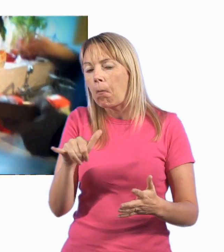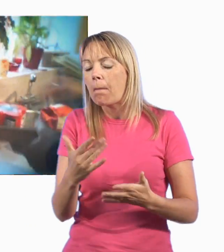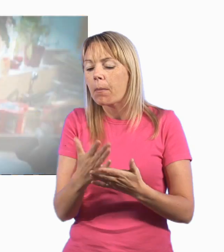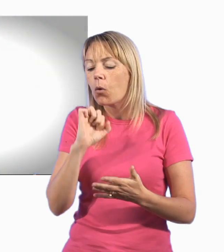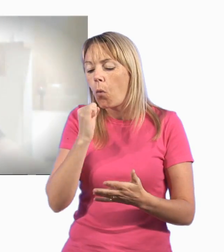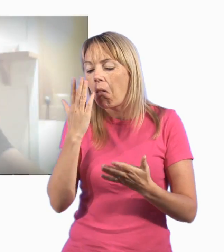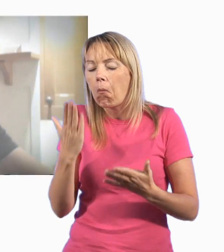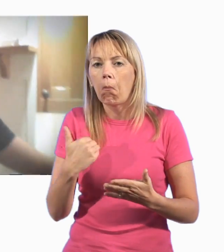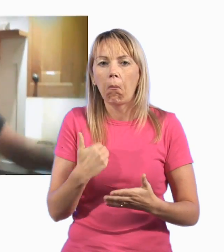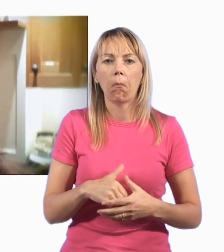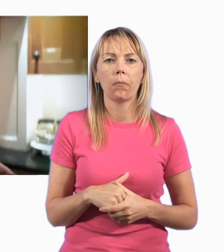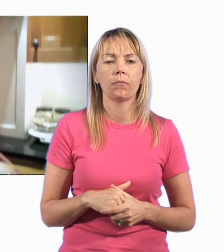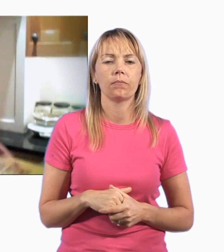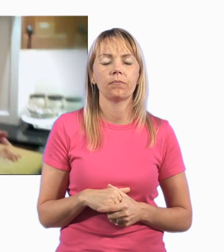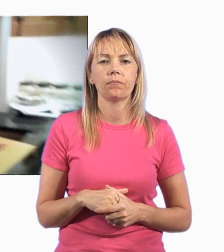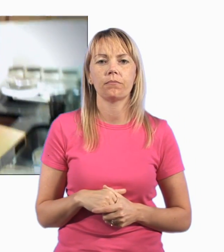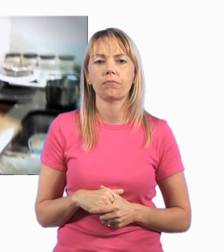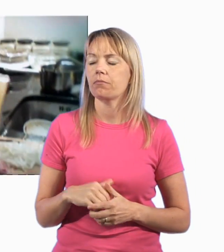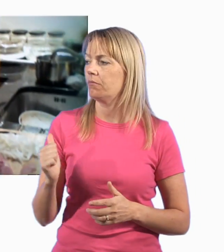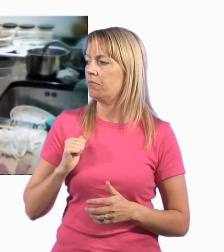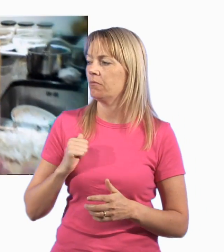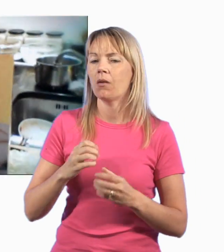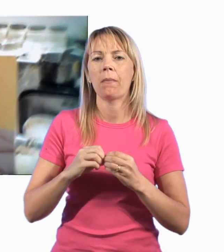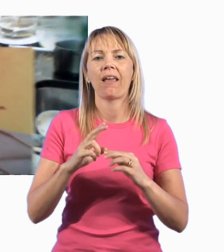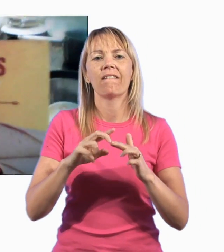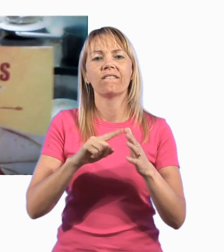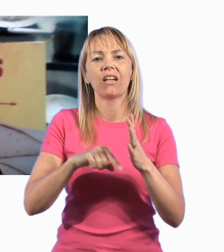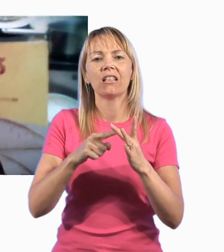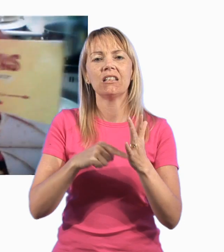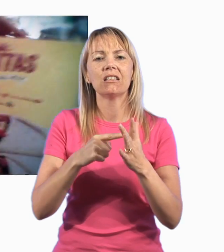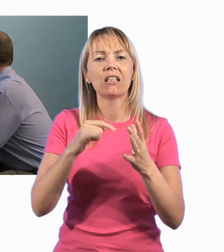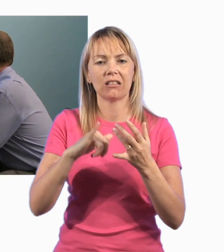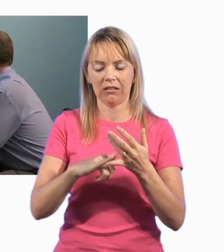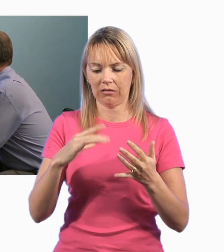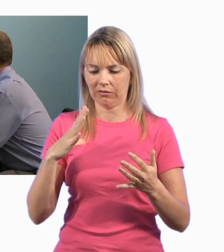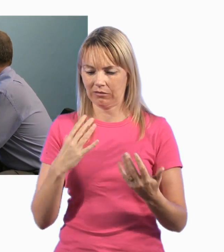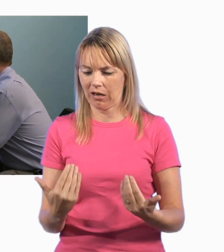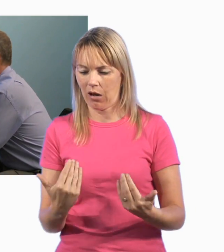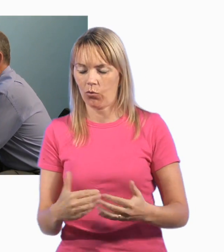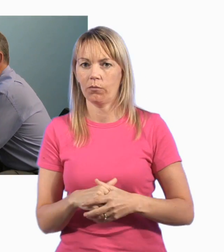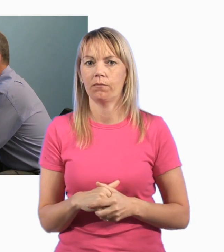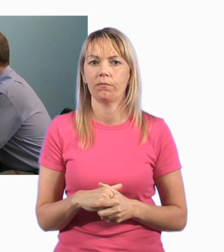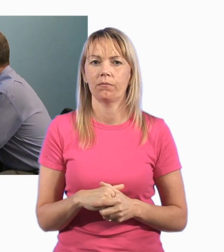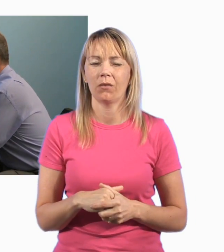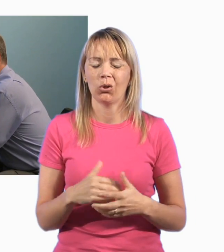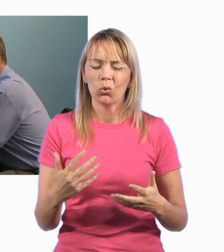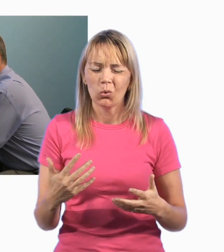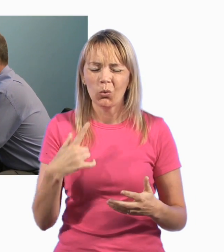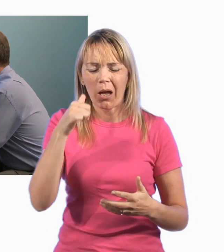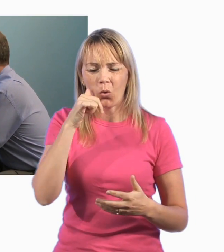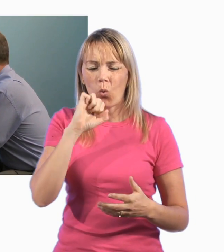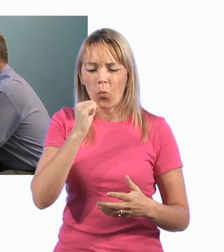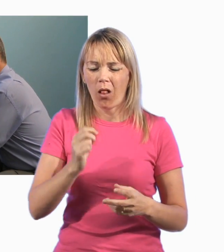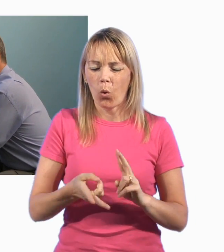time. I'm going to be making fajitas using a meal kit. Oh dear, I know this is all going to get